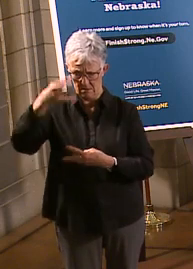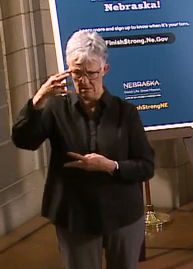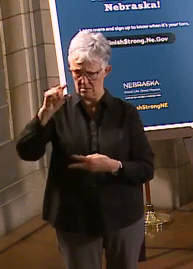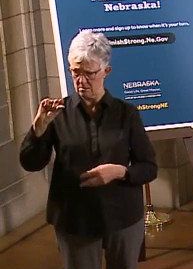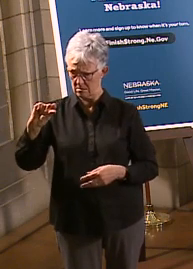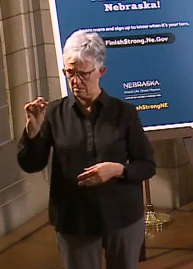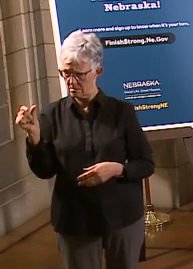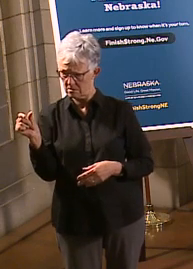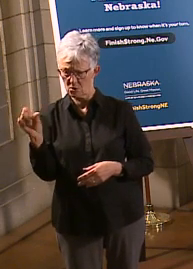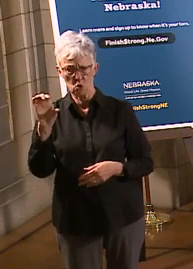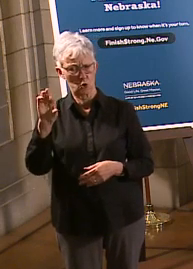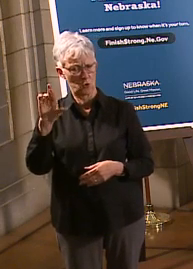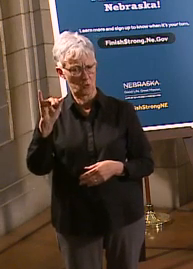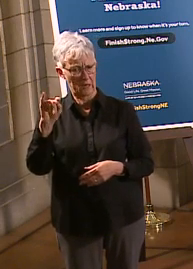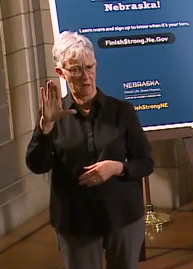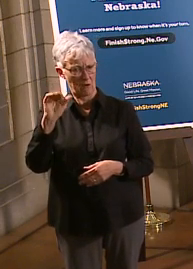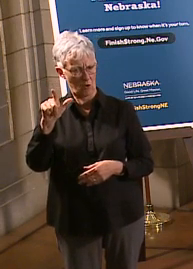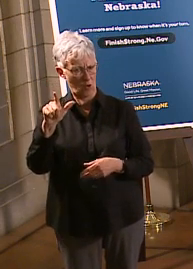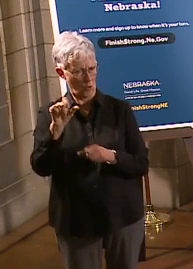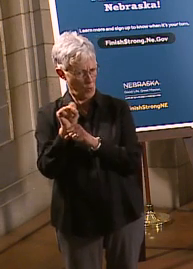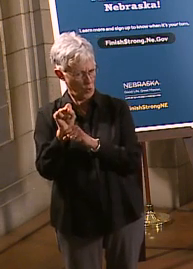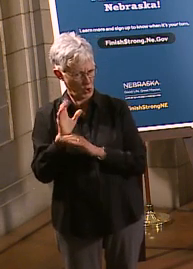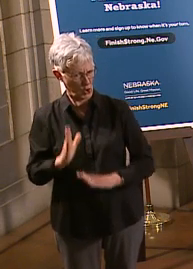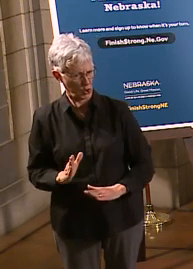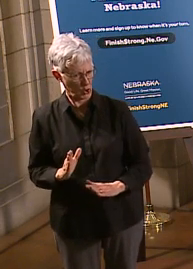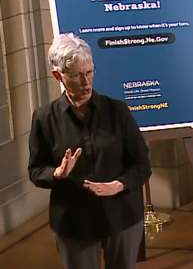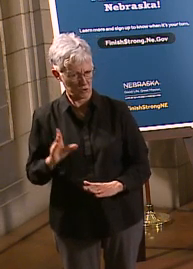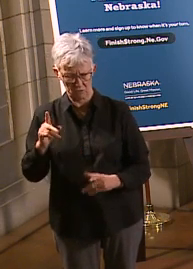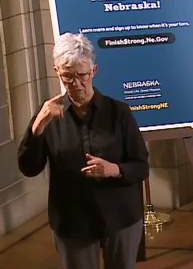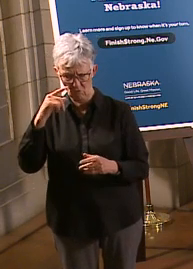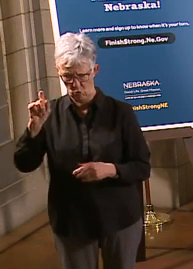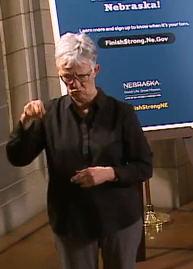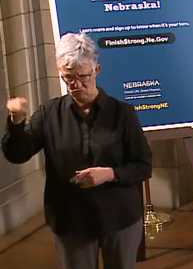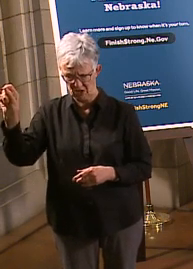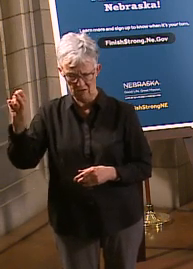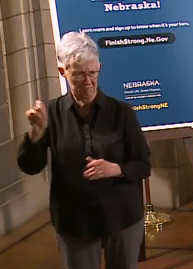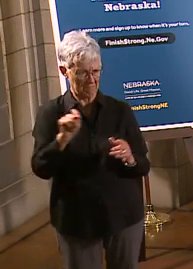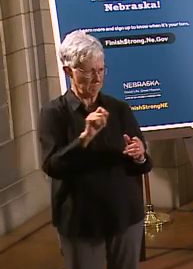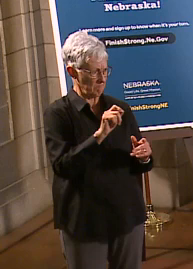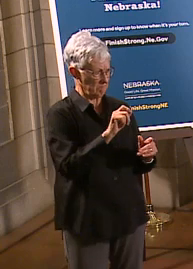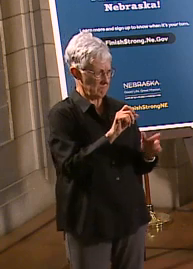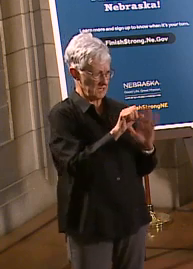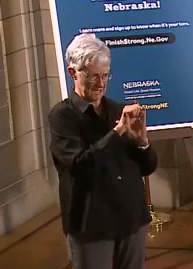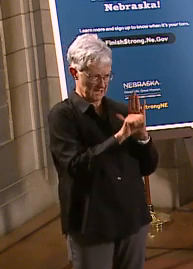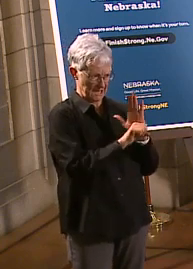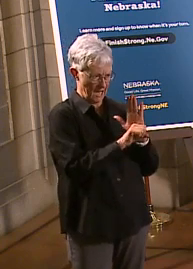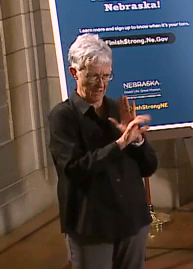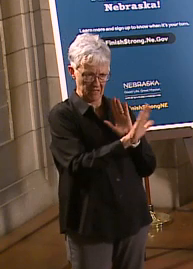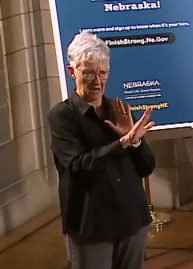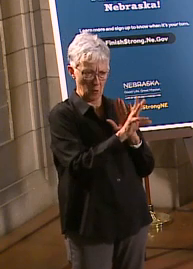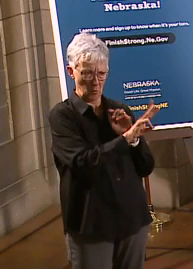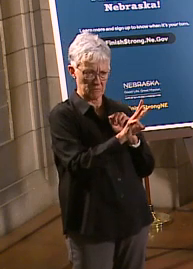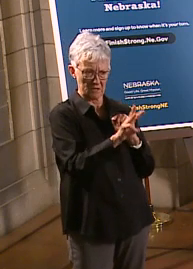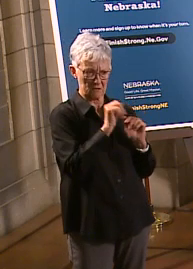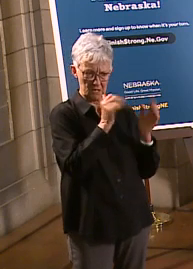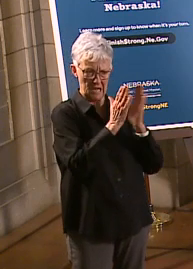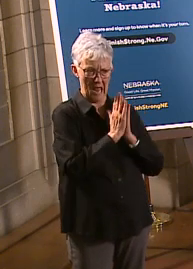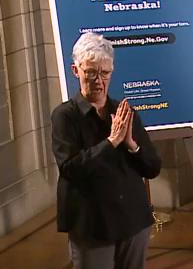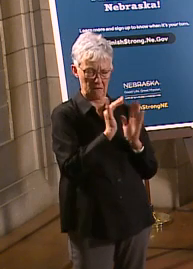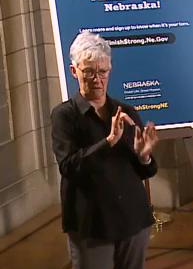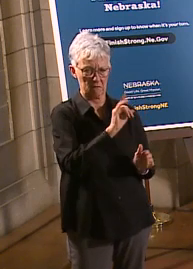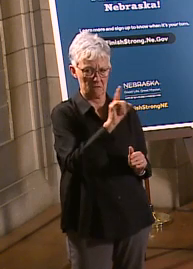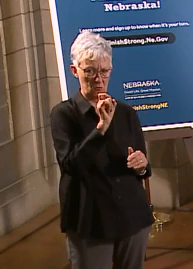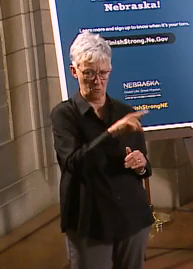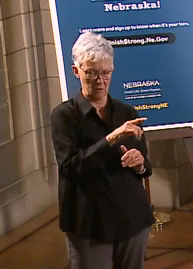Again, let's go back to the federal government started the federal pharmacy program without really talking to us. And so